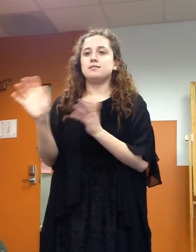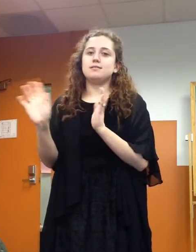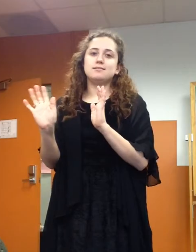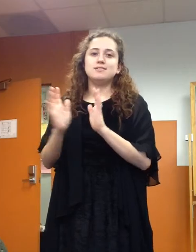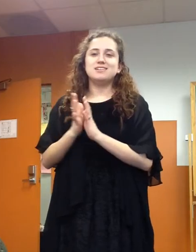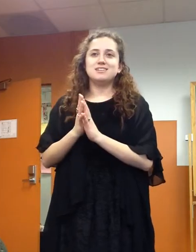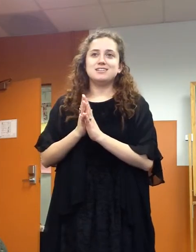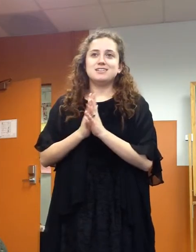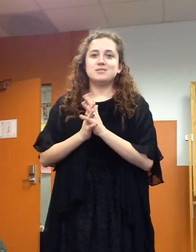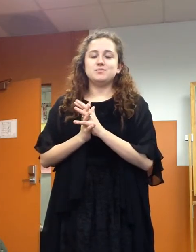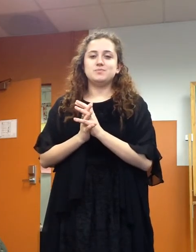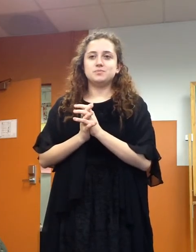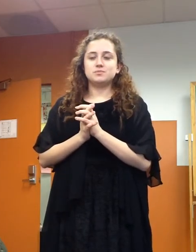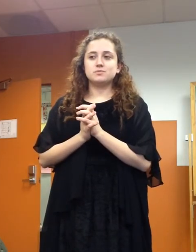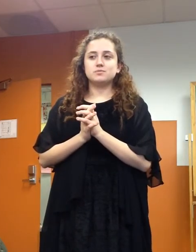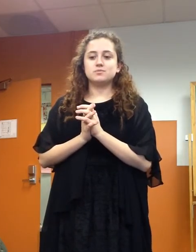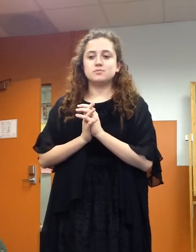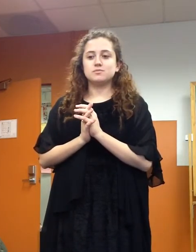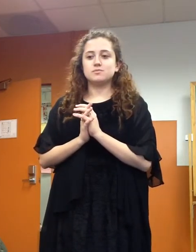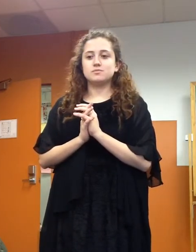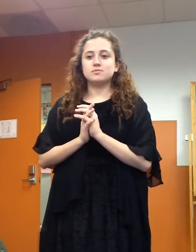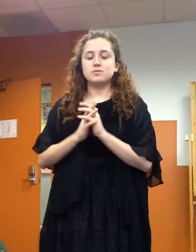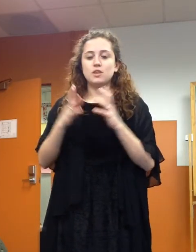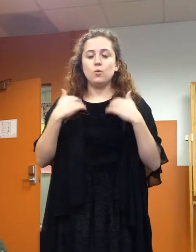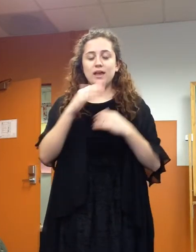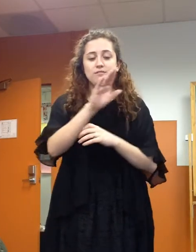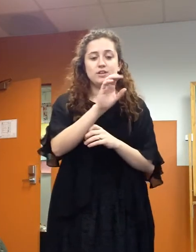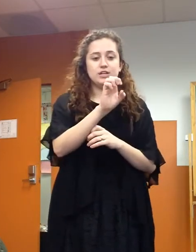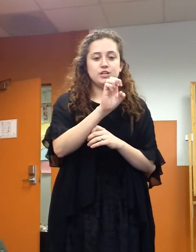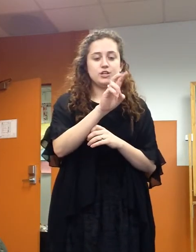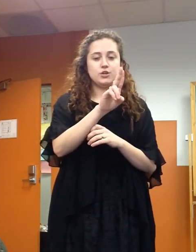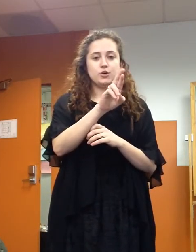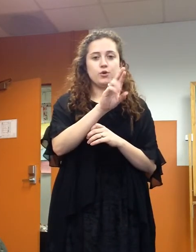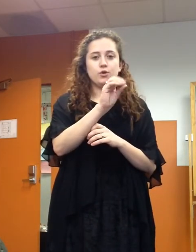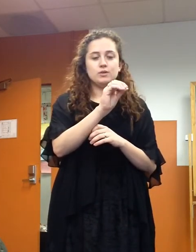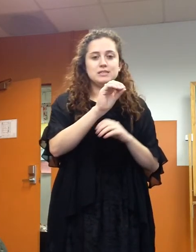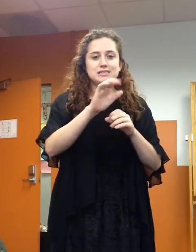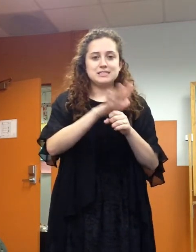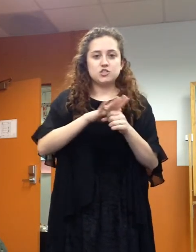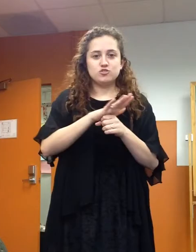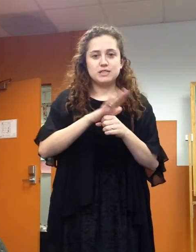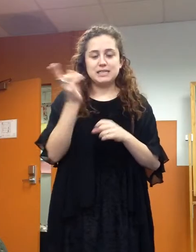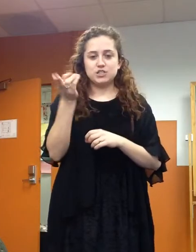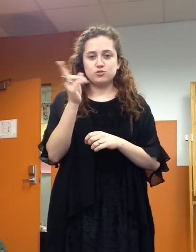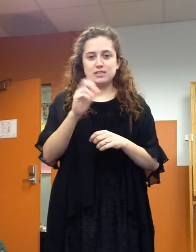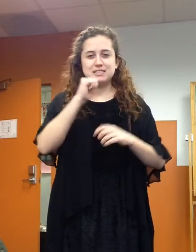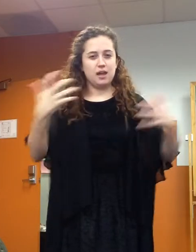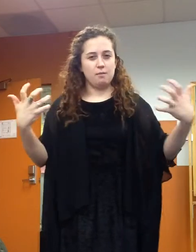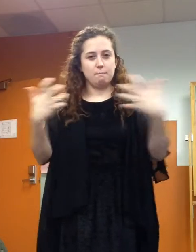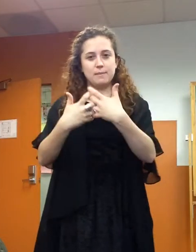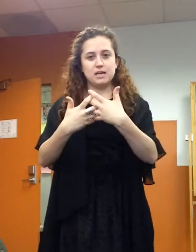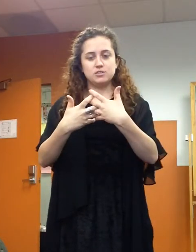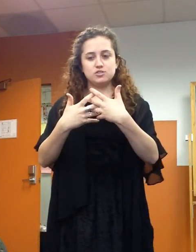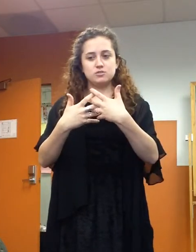up and going. So we had a Eurocentric history that didn't match the American history. So the